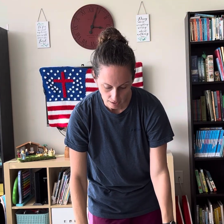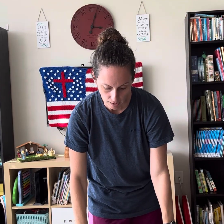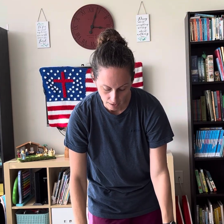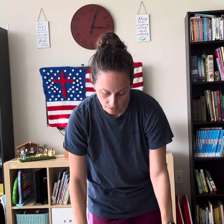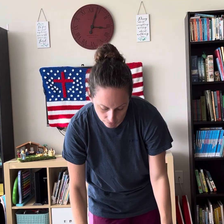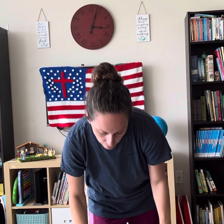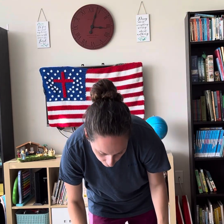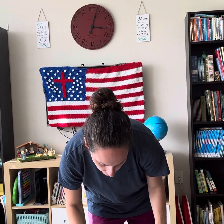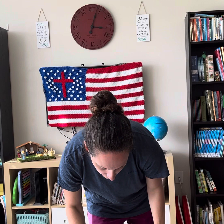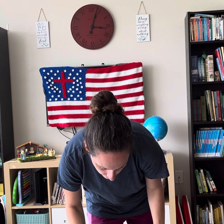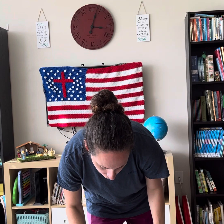the